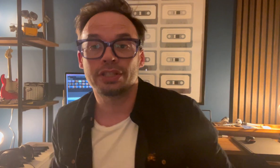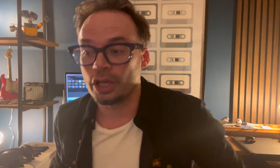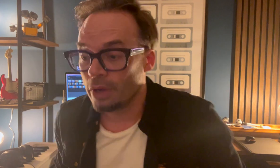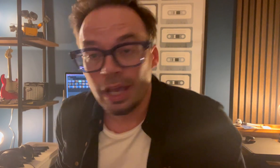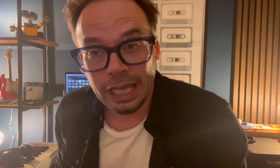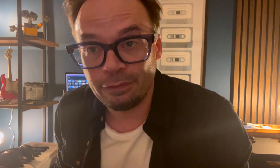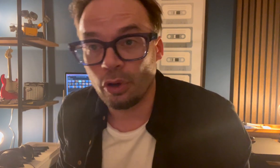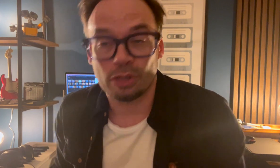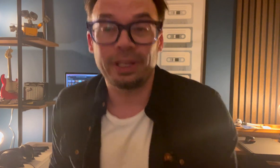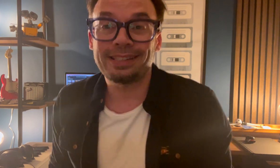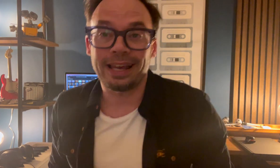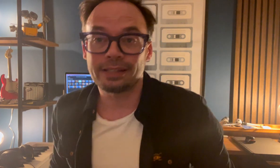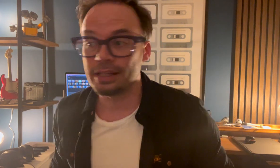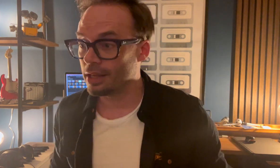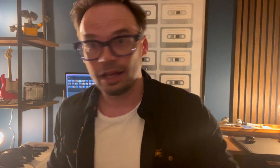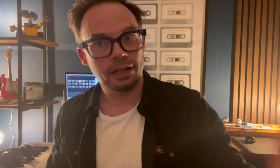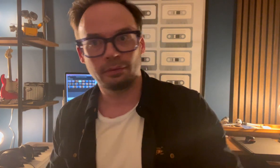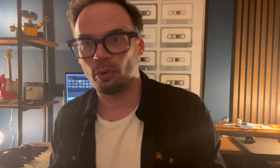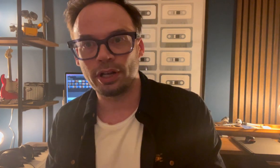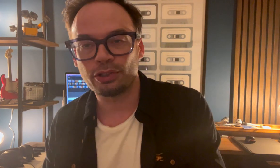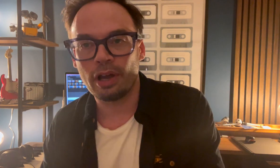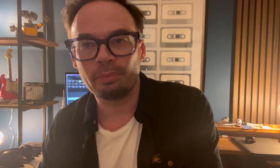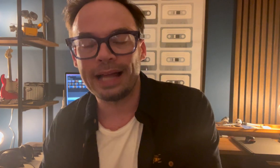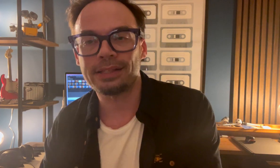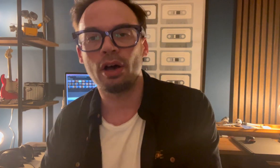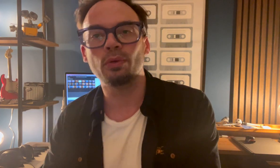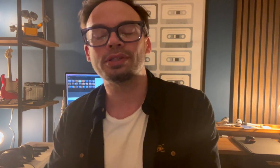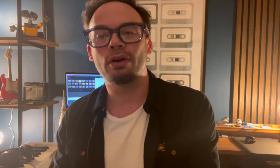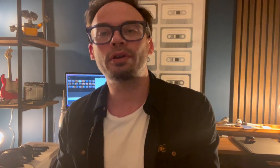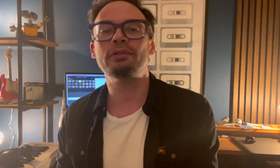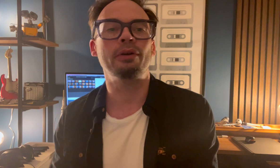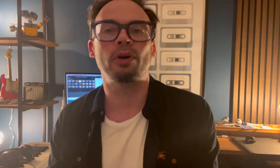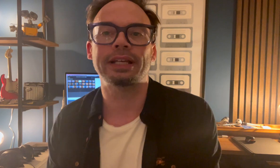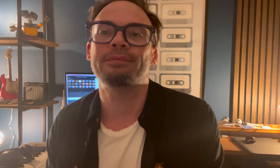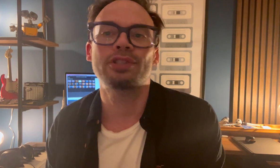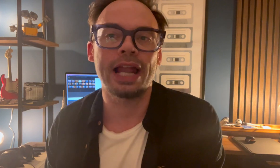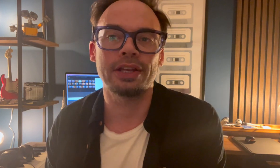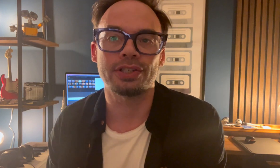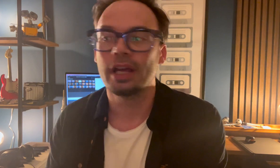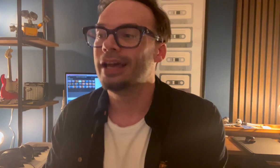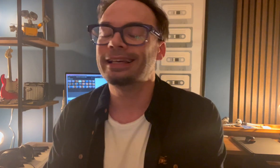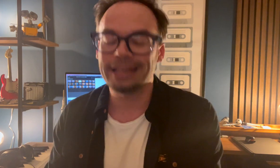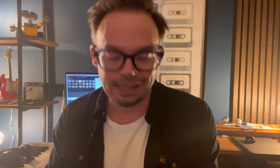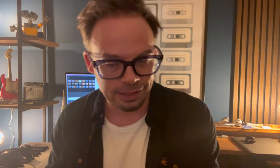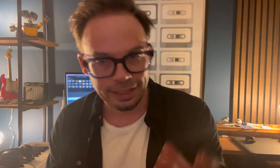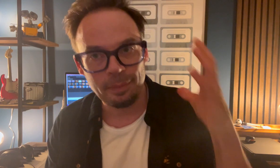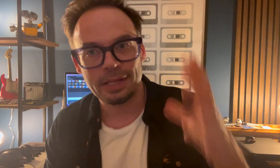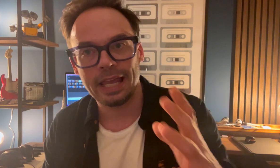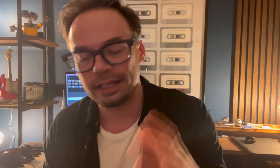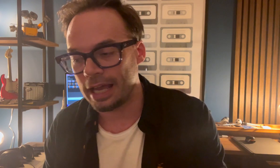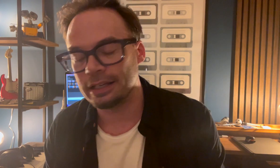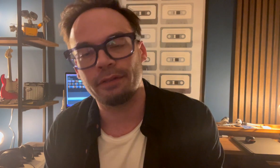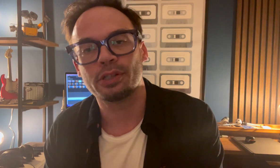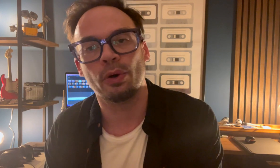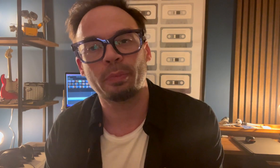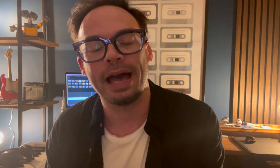do If you've got some year sixes Why not try and blast the whole song through? Why not give them a challenge? Again, as I keep saying in our resource packs